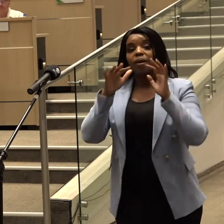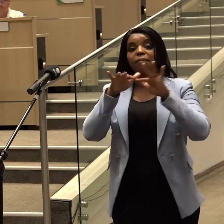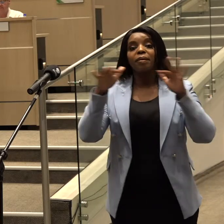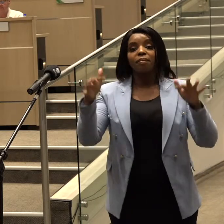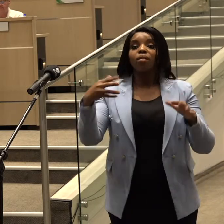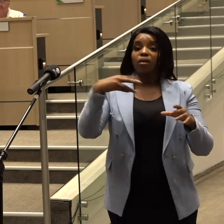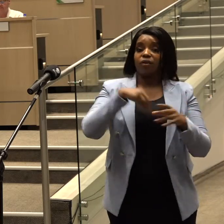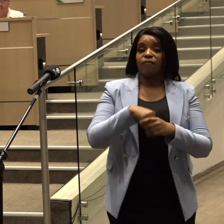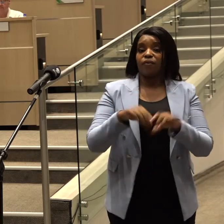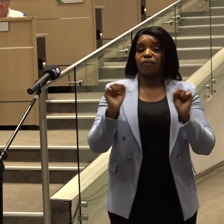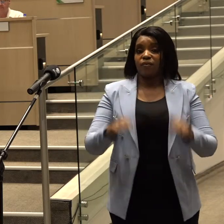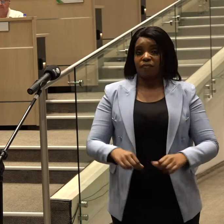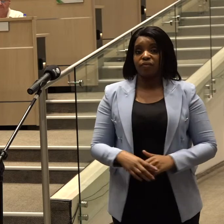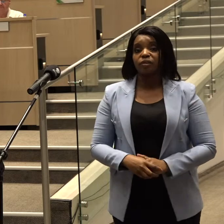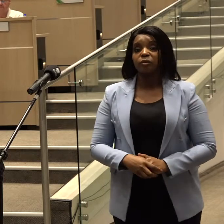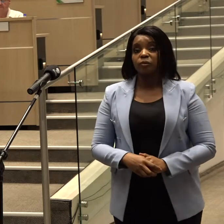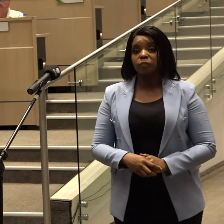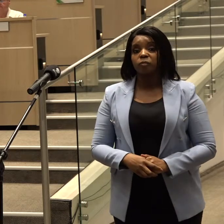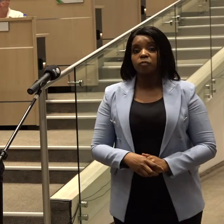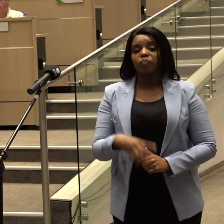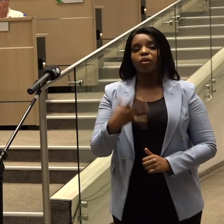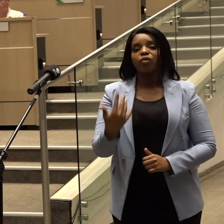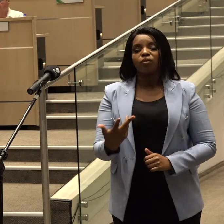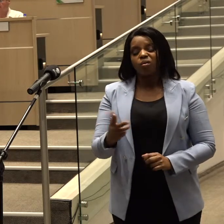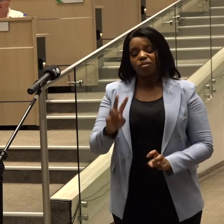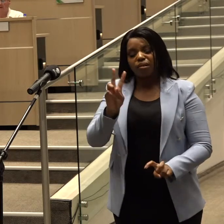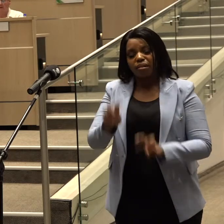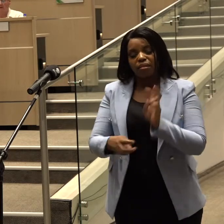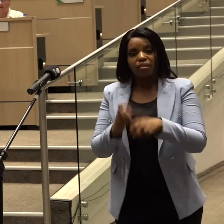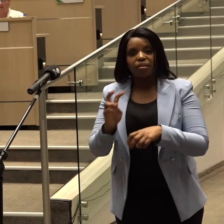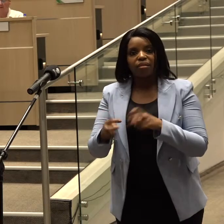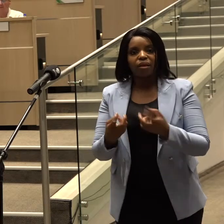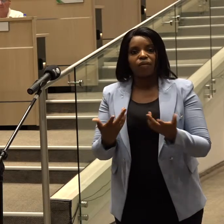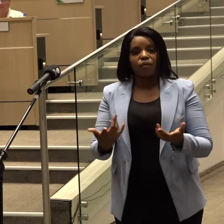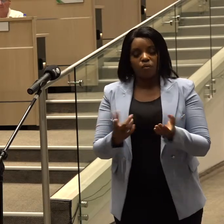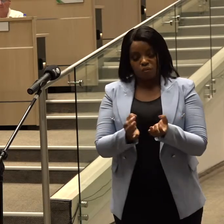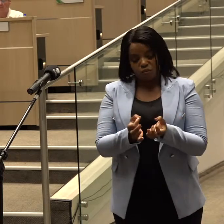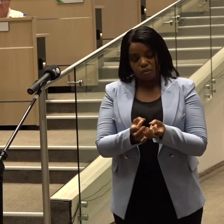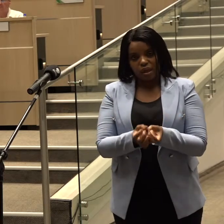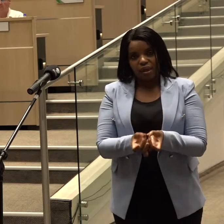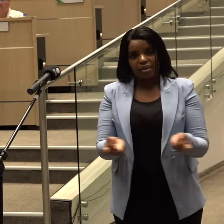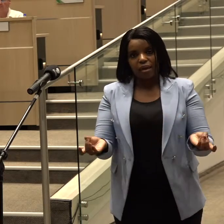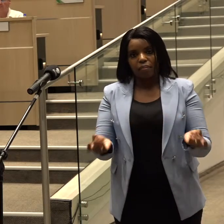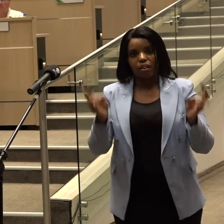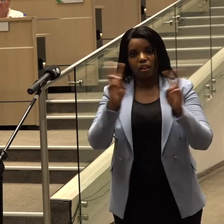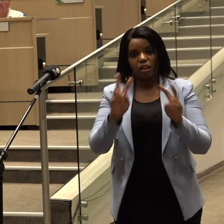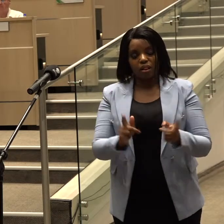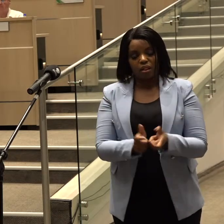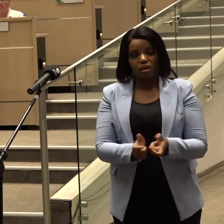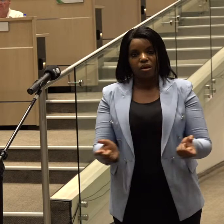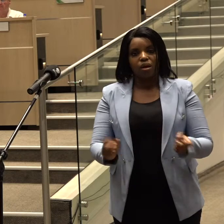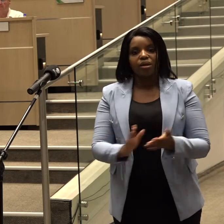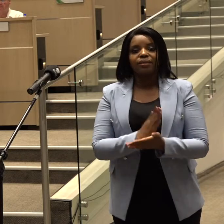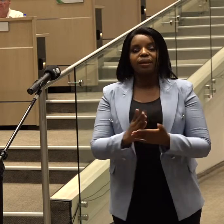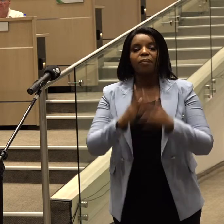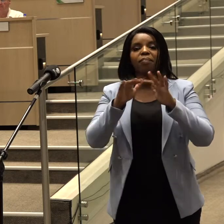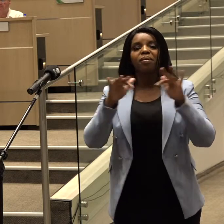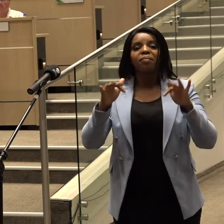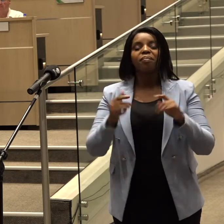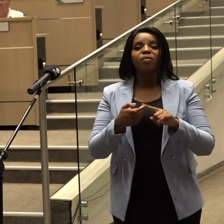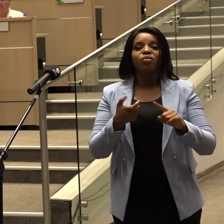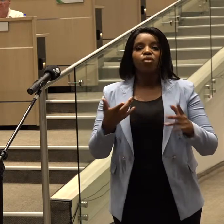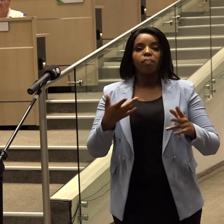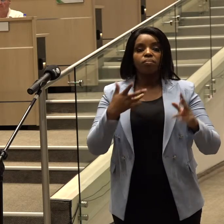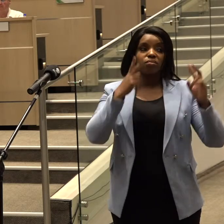theft of Cable cable theft rather people that are coming from the buses and train and Texas